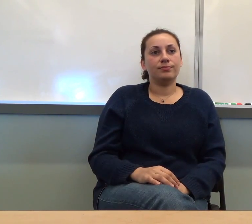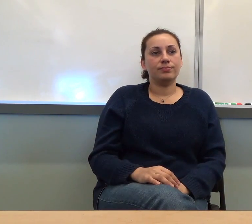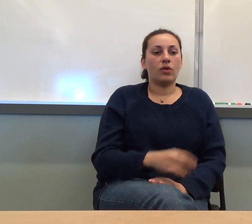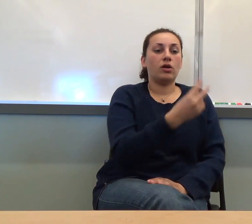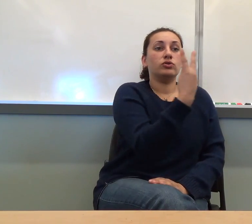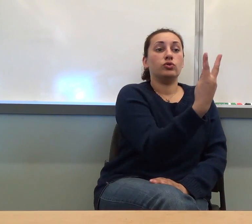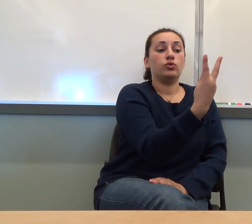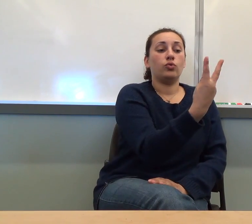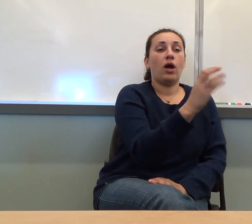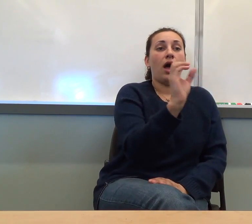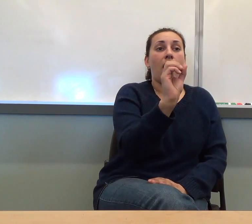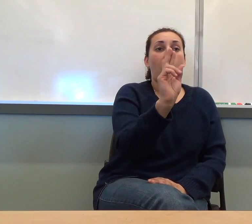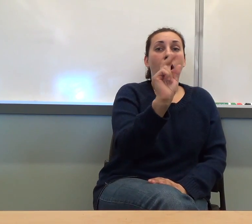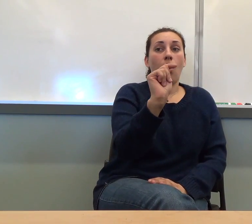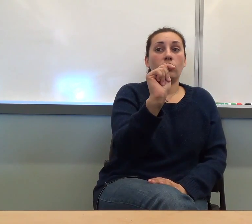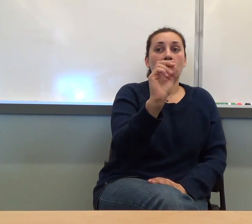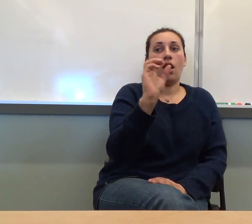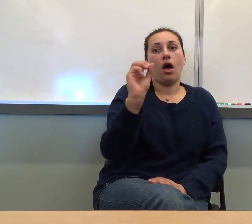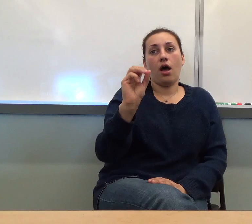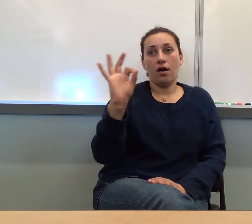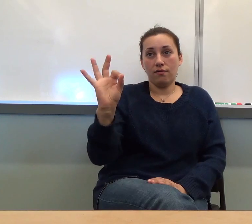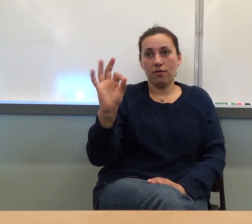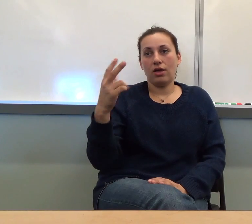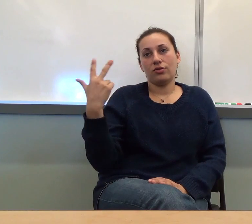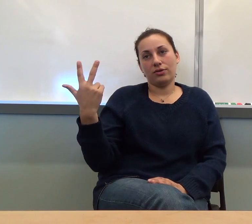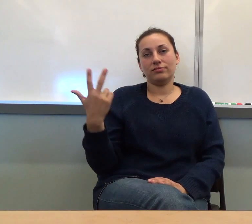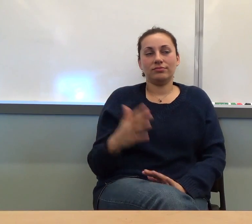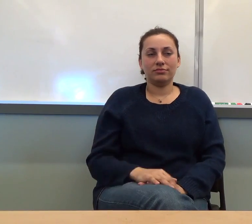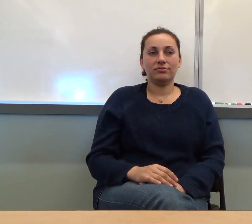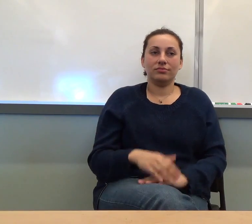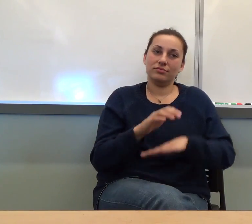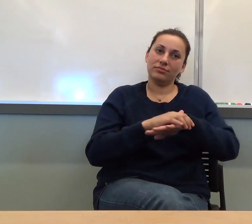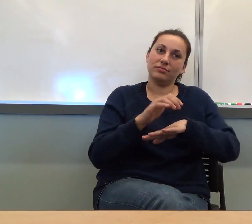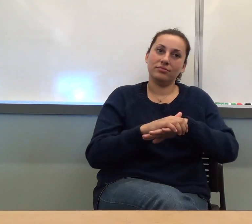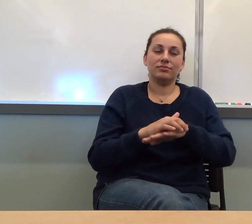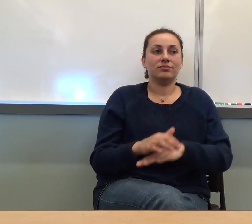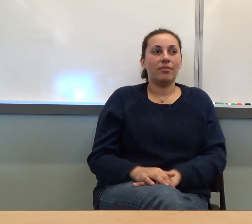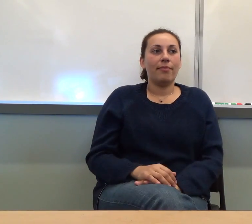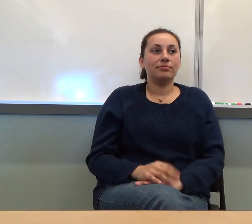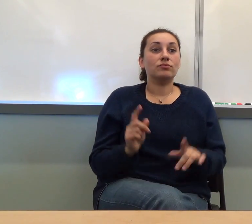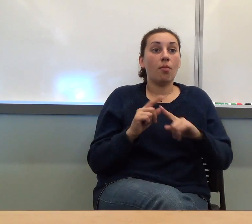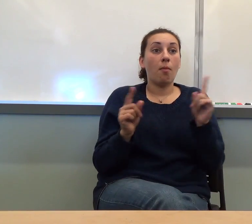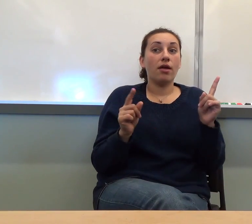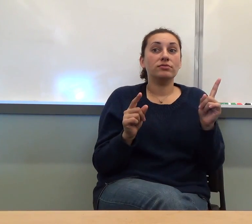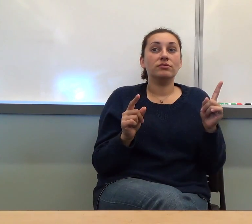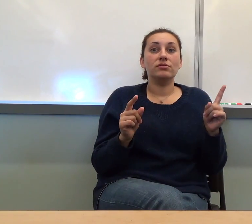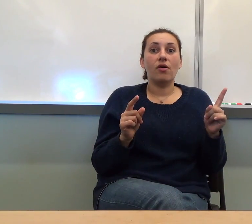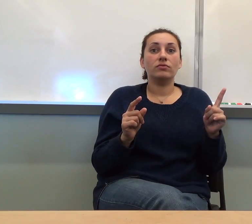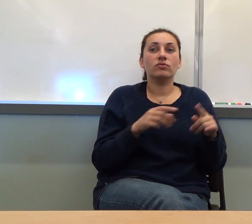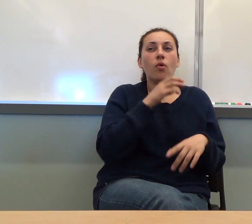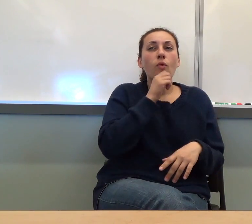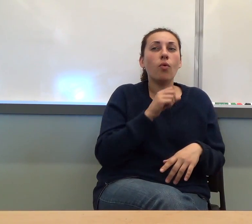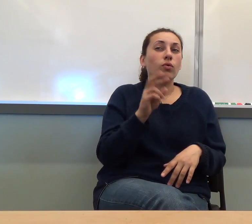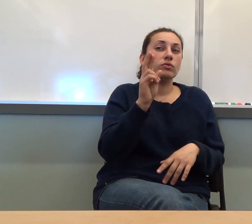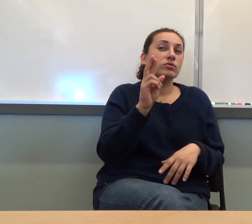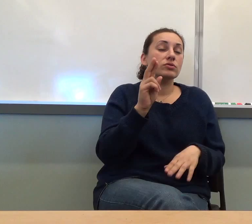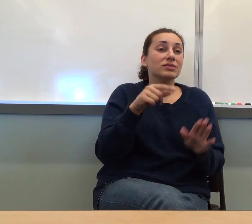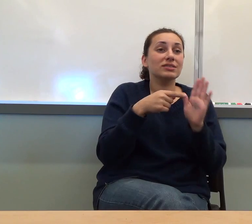3. Okay? Now, there are some older notations for ratios that some